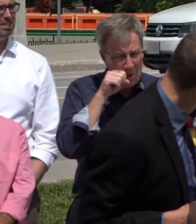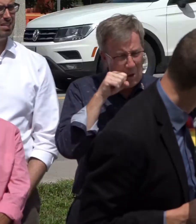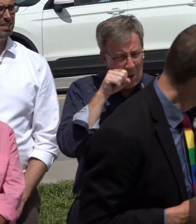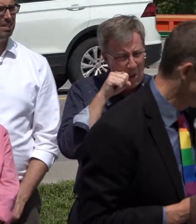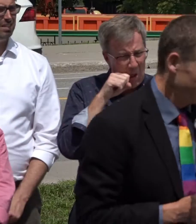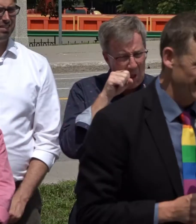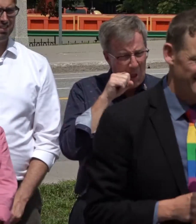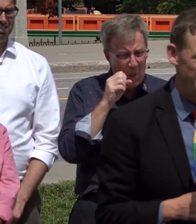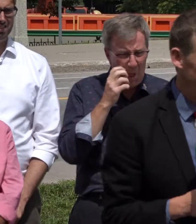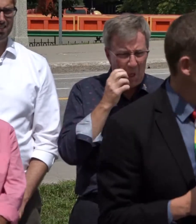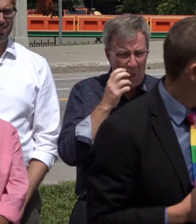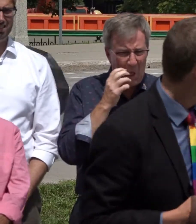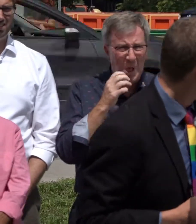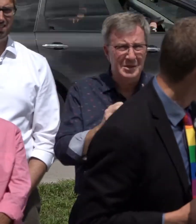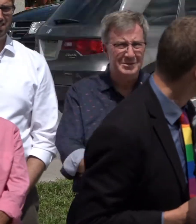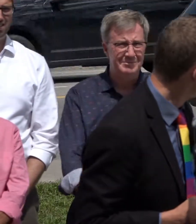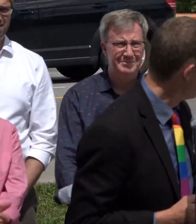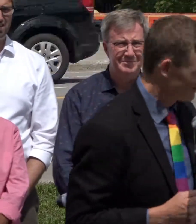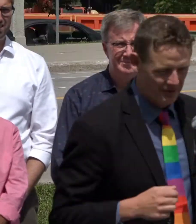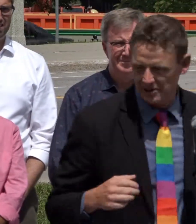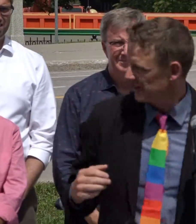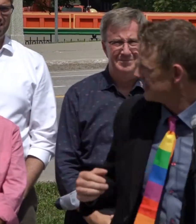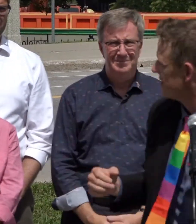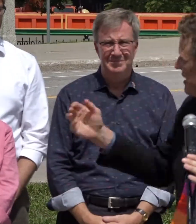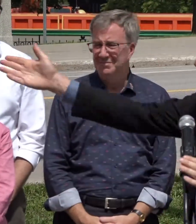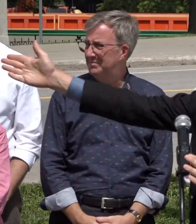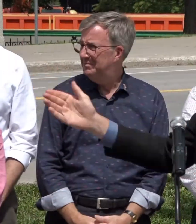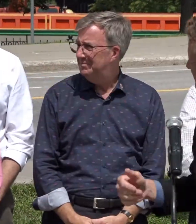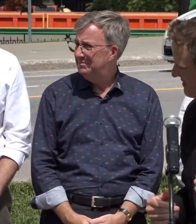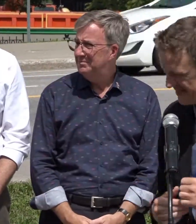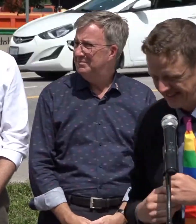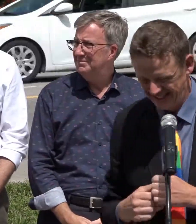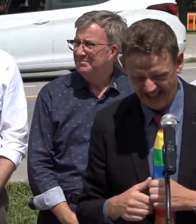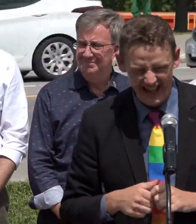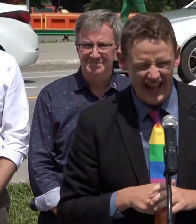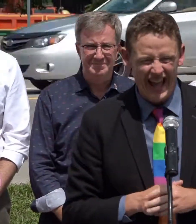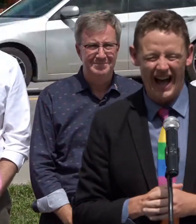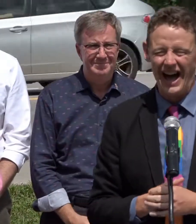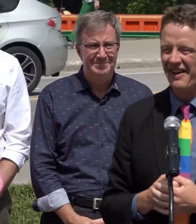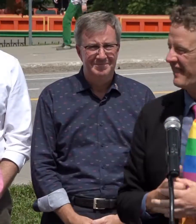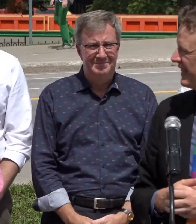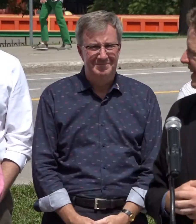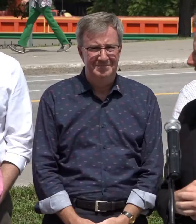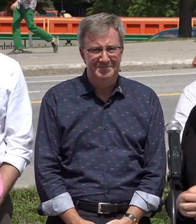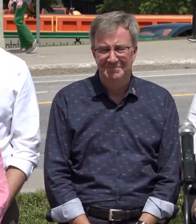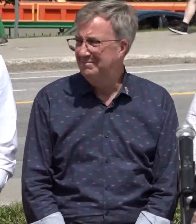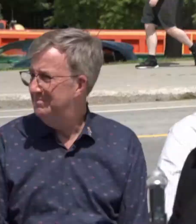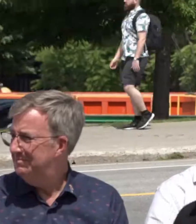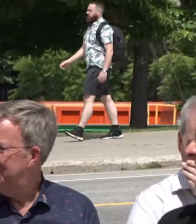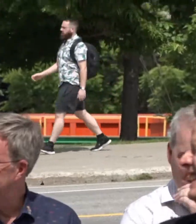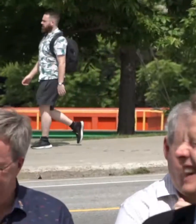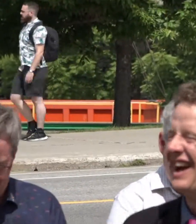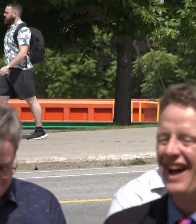Catherine. Thank you, Lisa. Where are you? There you are.